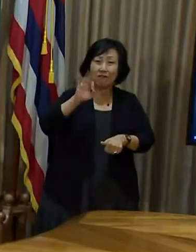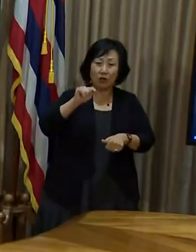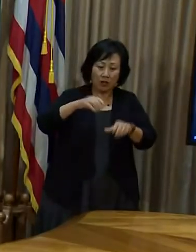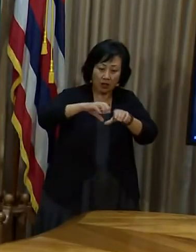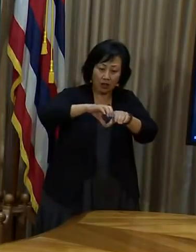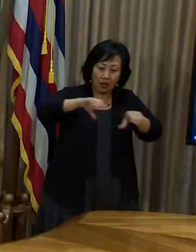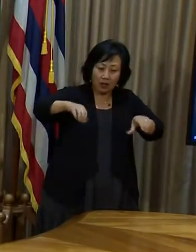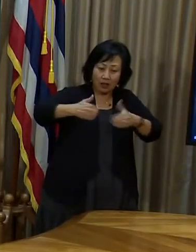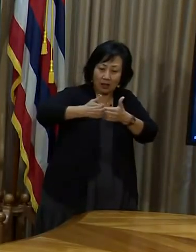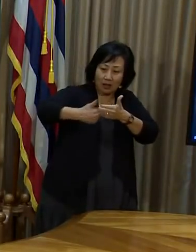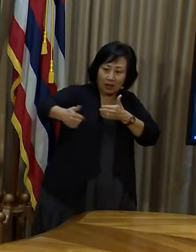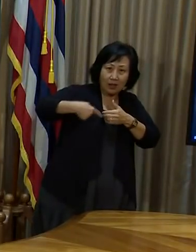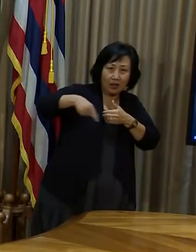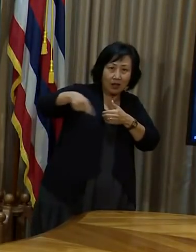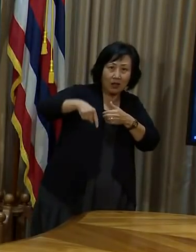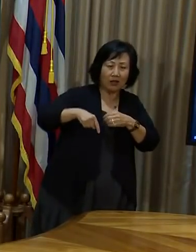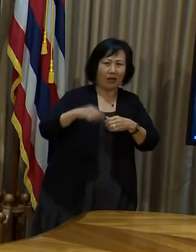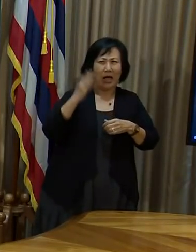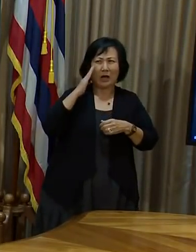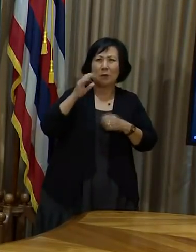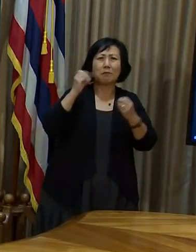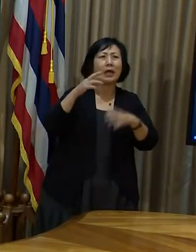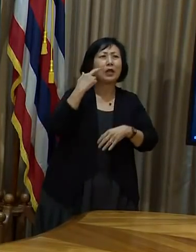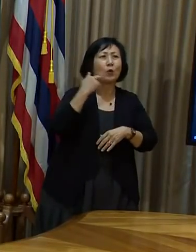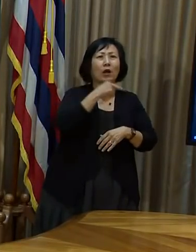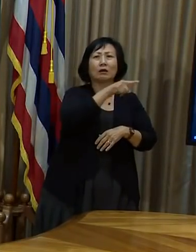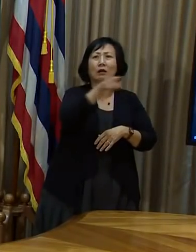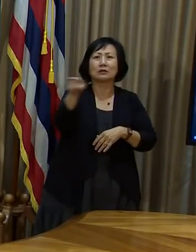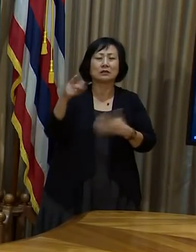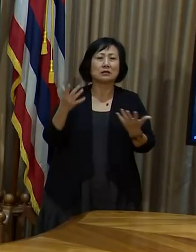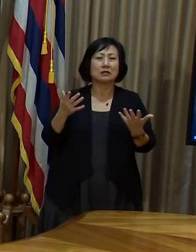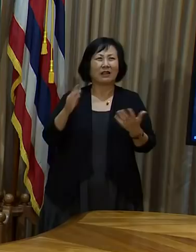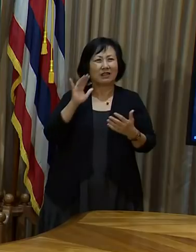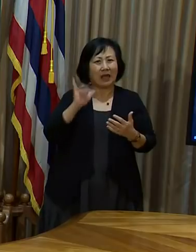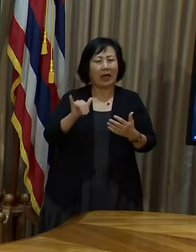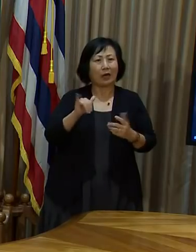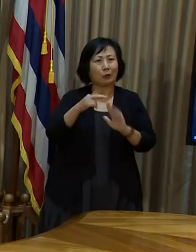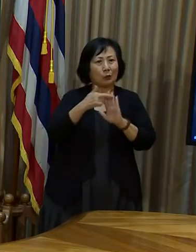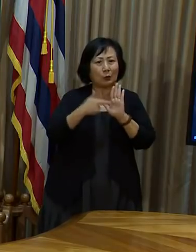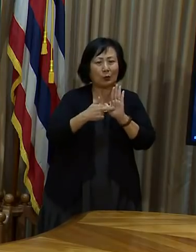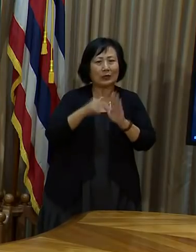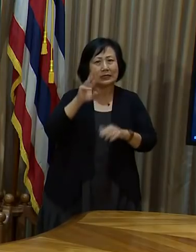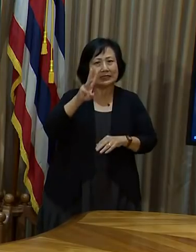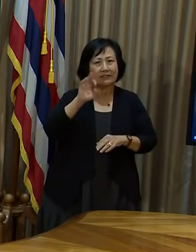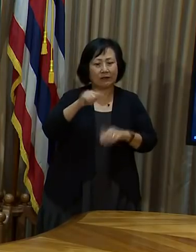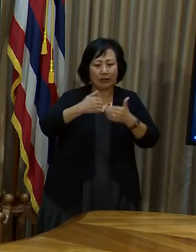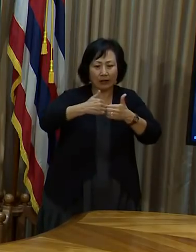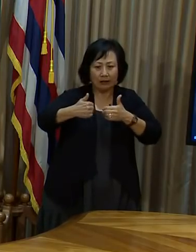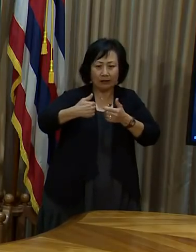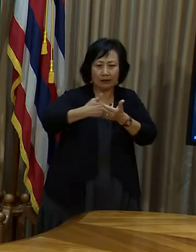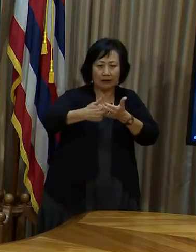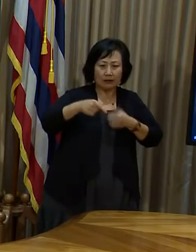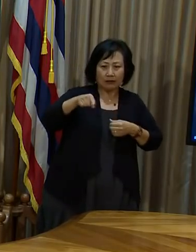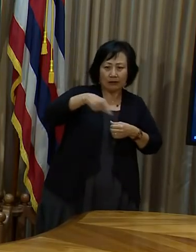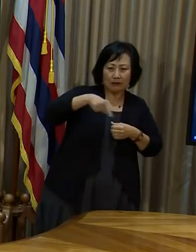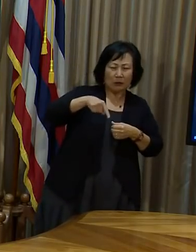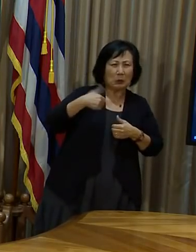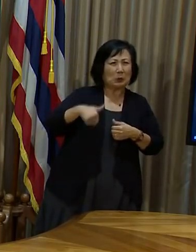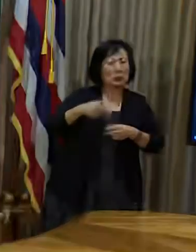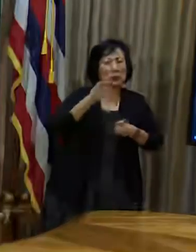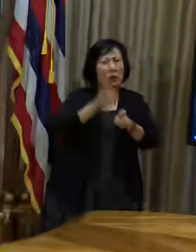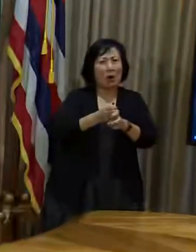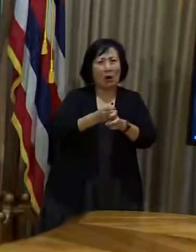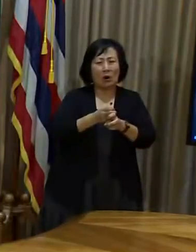physical distance? Because I know it's been for a lot of restaurants, that particular requirement is hard for